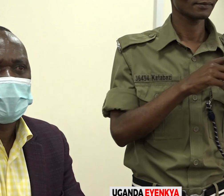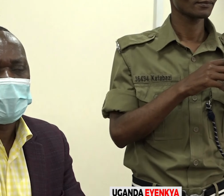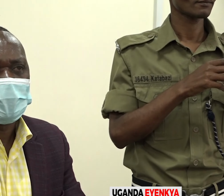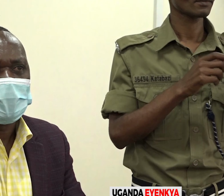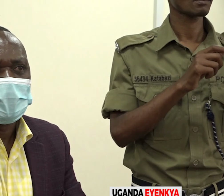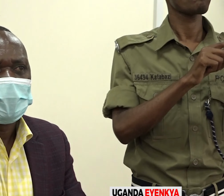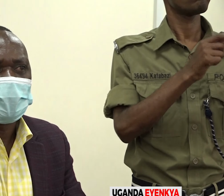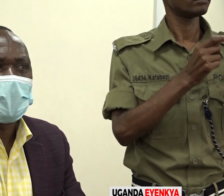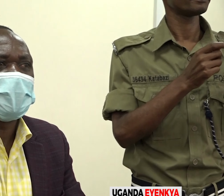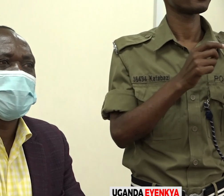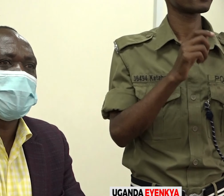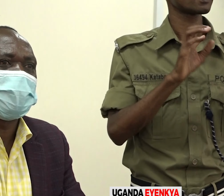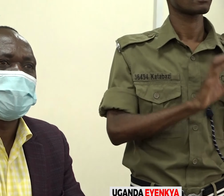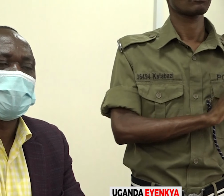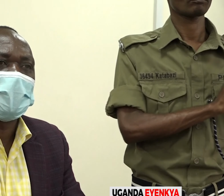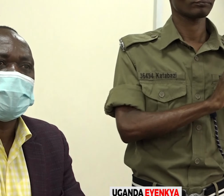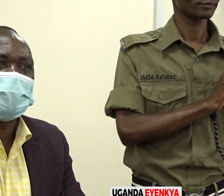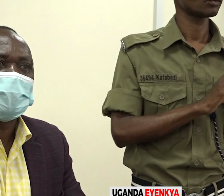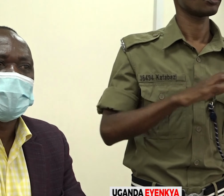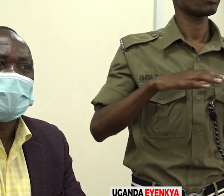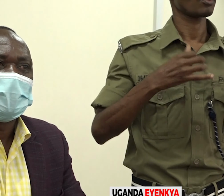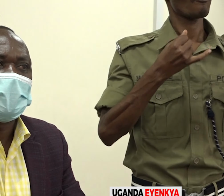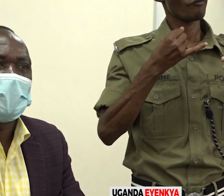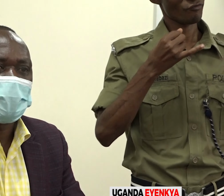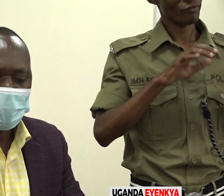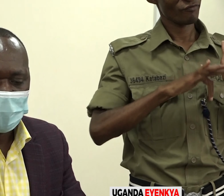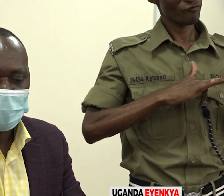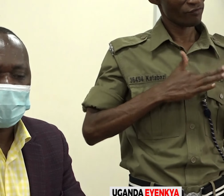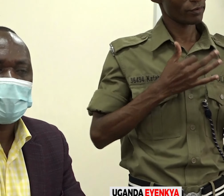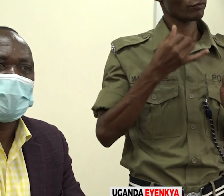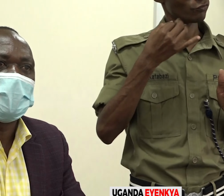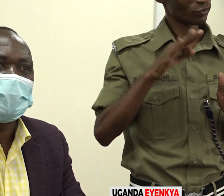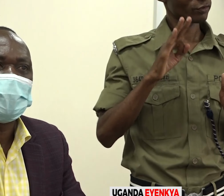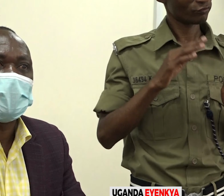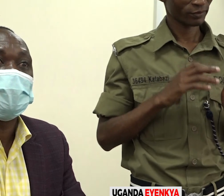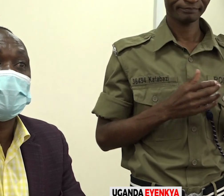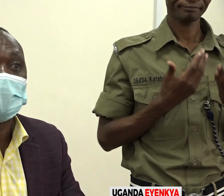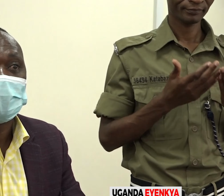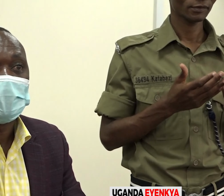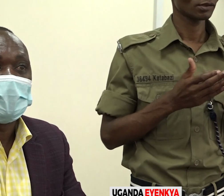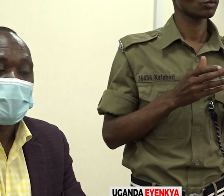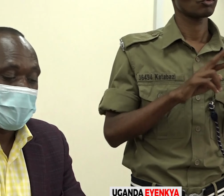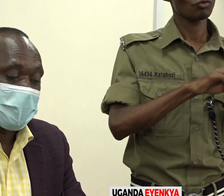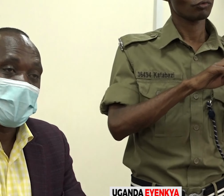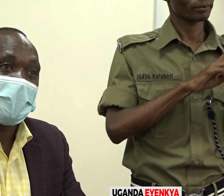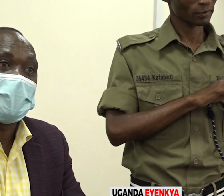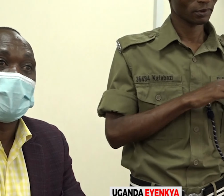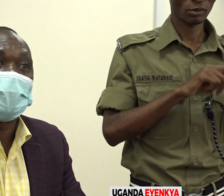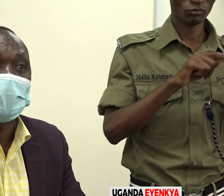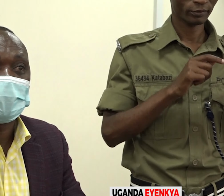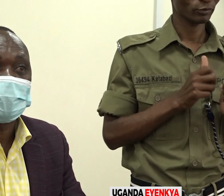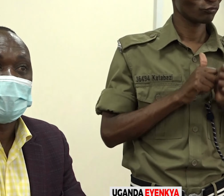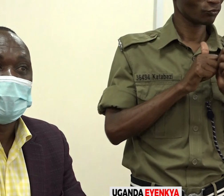state. So find comfort to report to us, either in confidence or direct, we shall proceed and apprehend